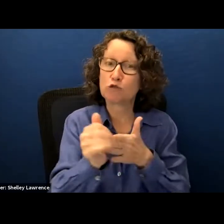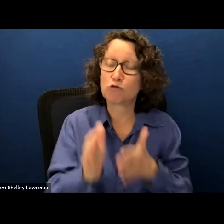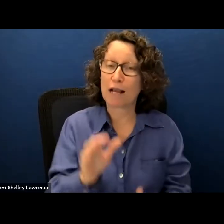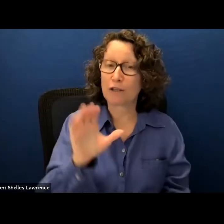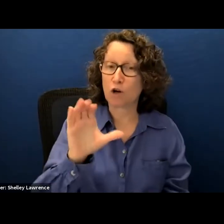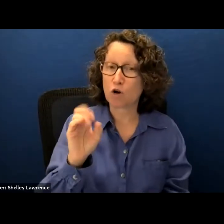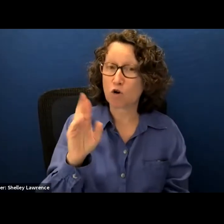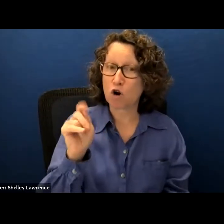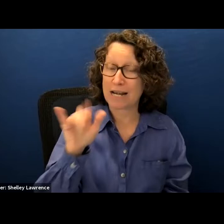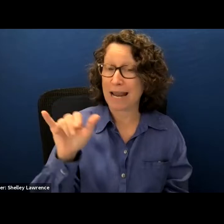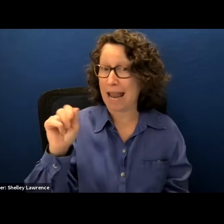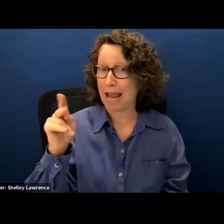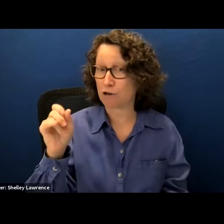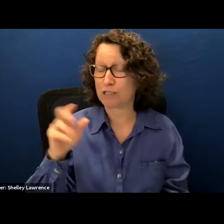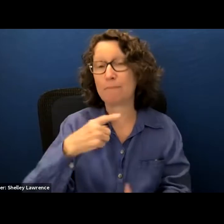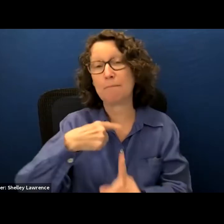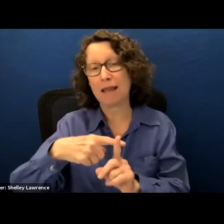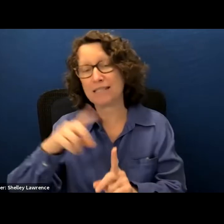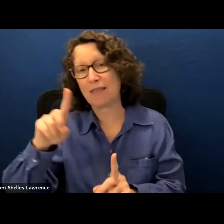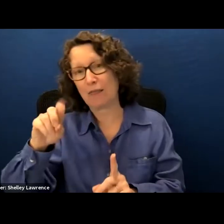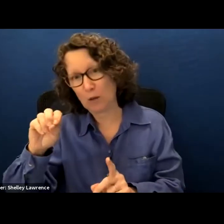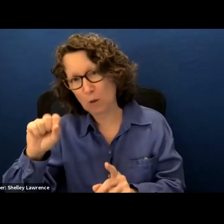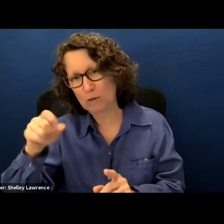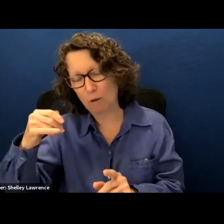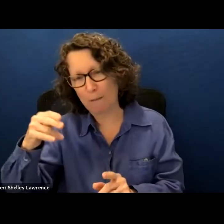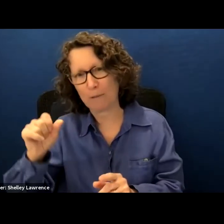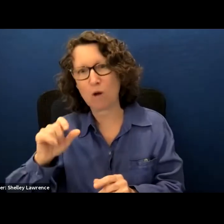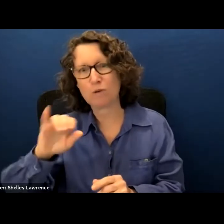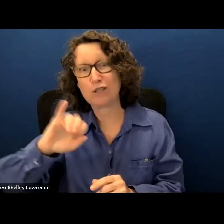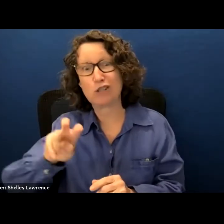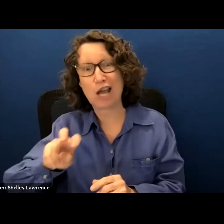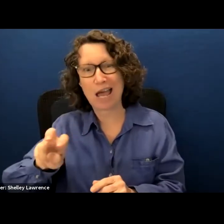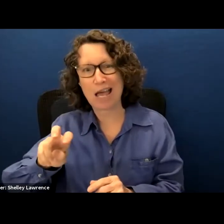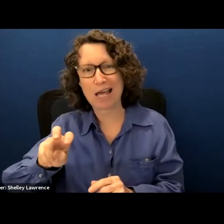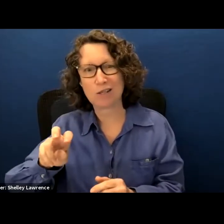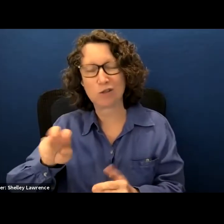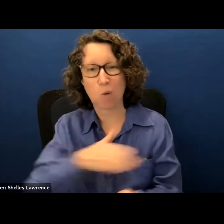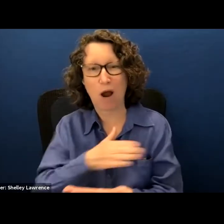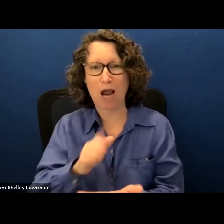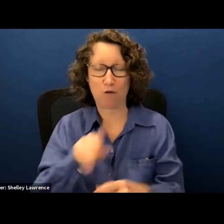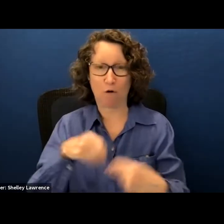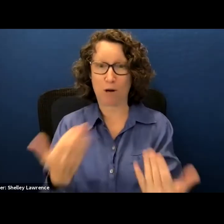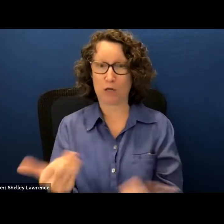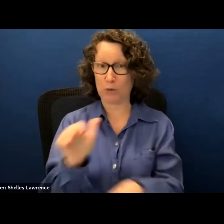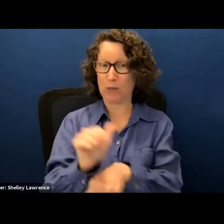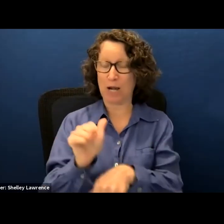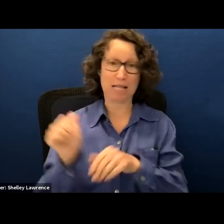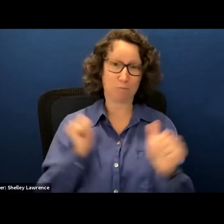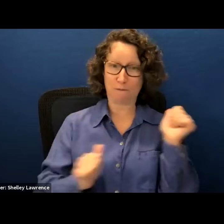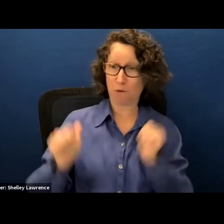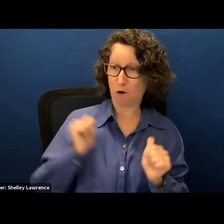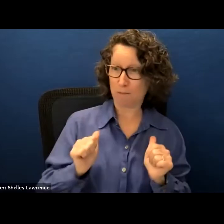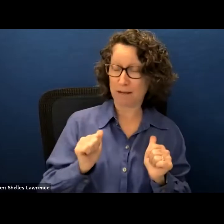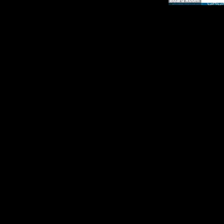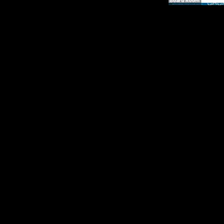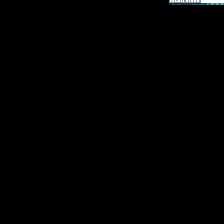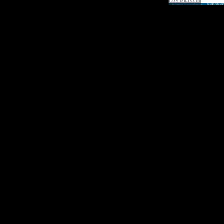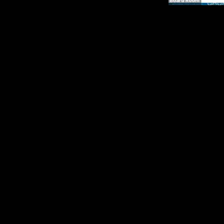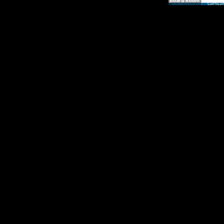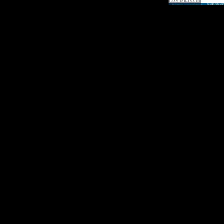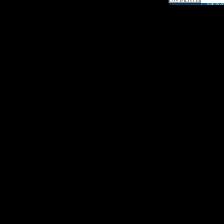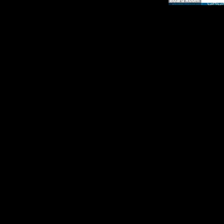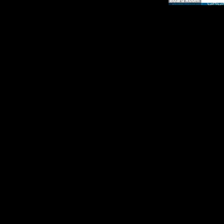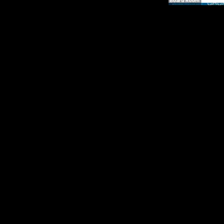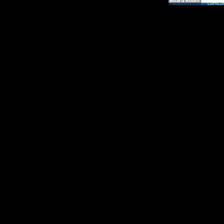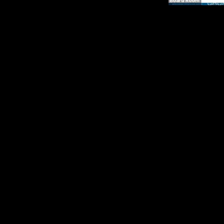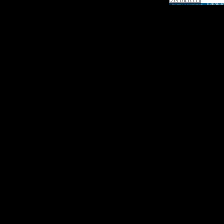with the Dos Pueblos High School Jazz Choir, for bringing you tonight's performance. With that, I'm going to ask Ms.